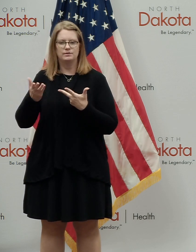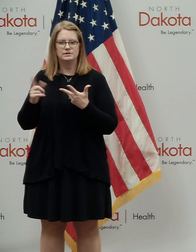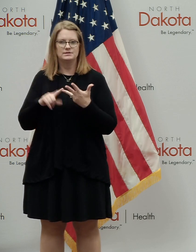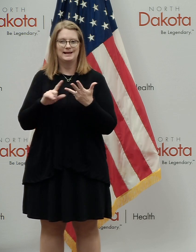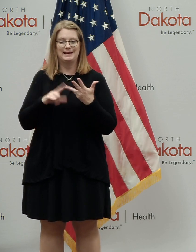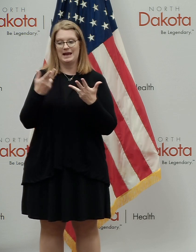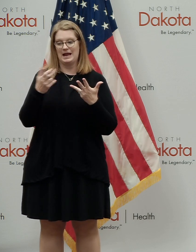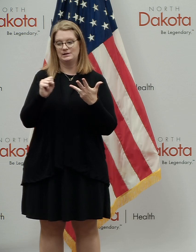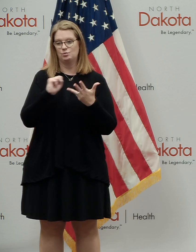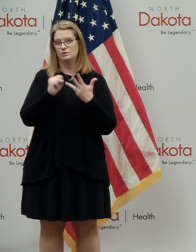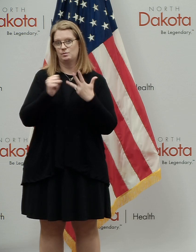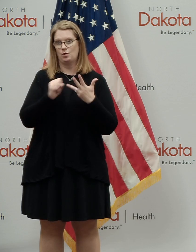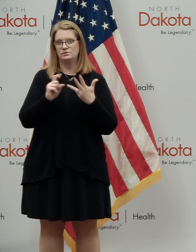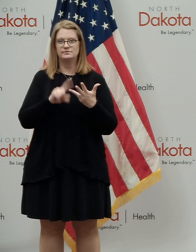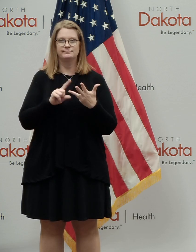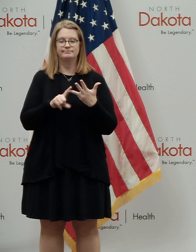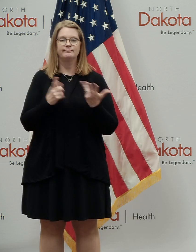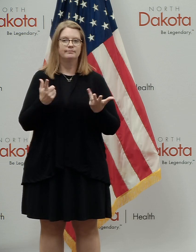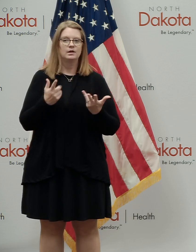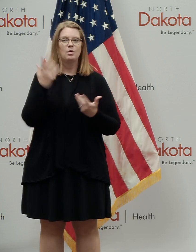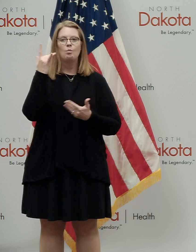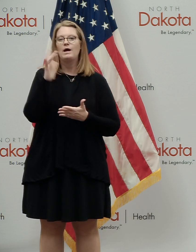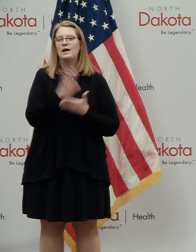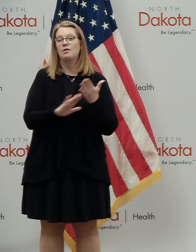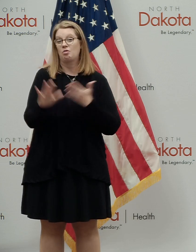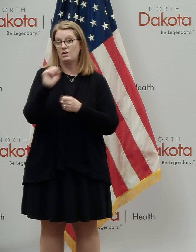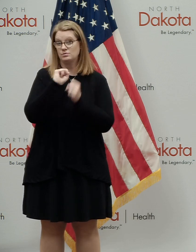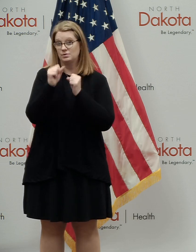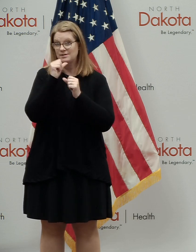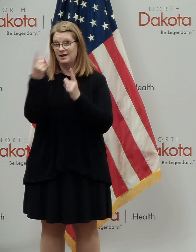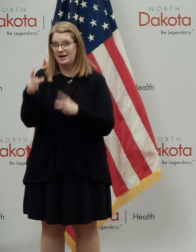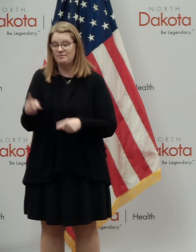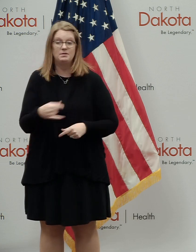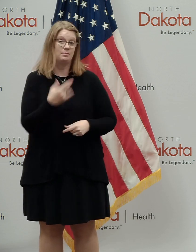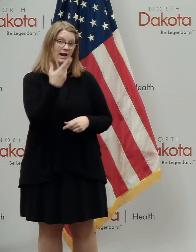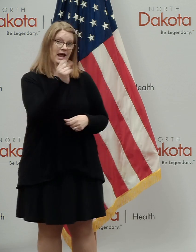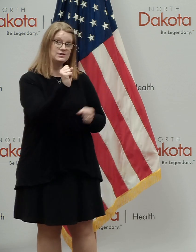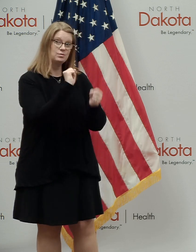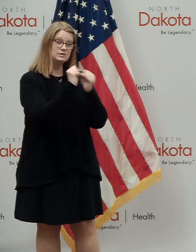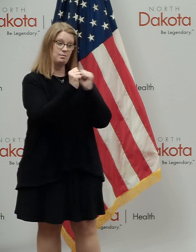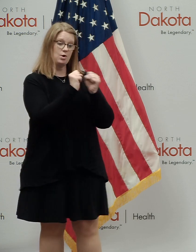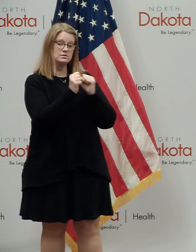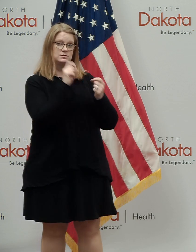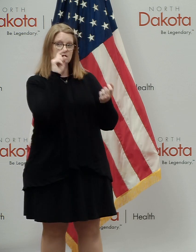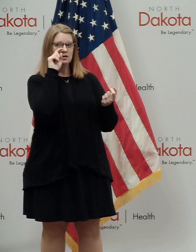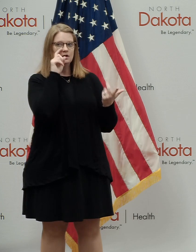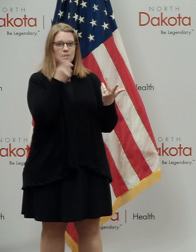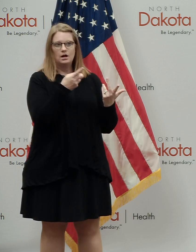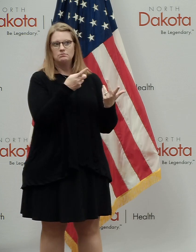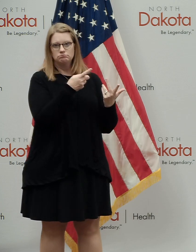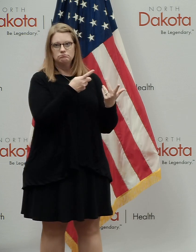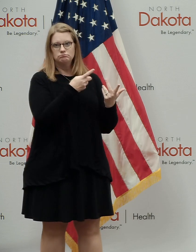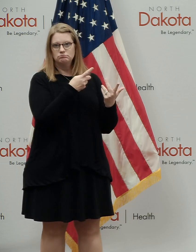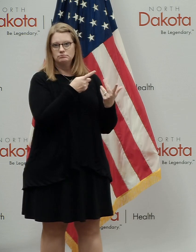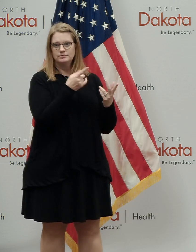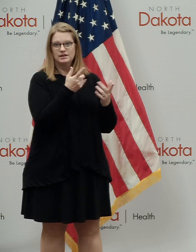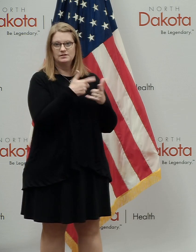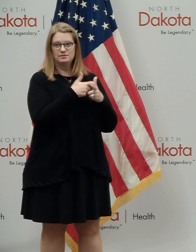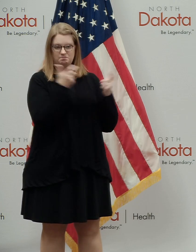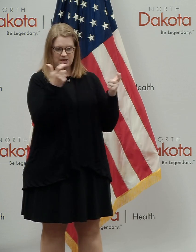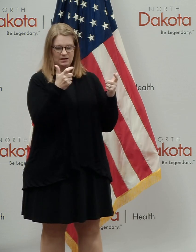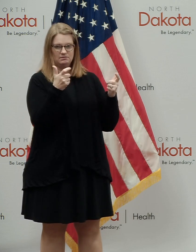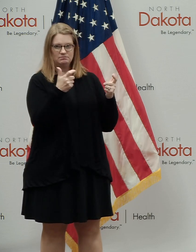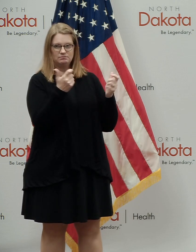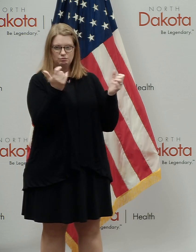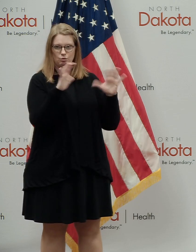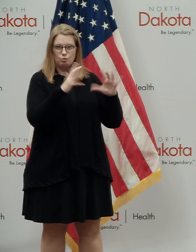sports. And I say high school sports because most college sports in our state are not happening, but high school sports are one places in rural areas where there are large